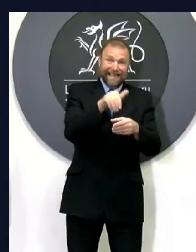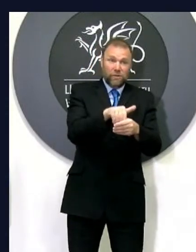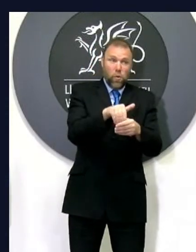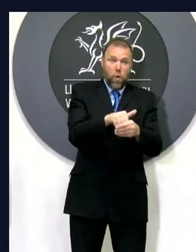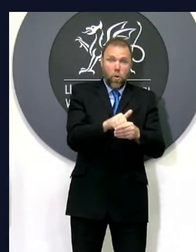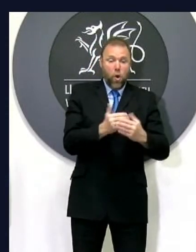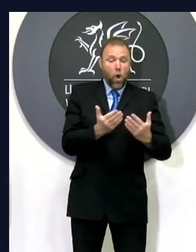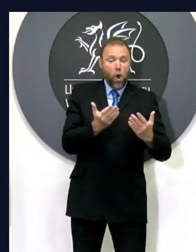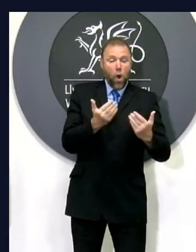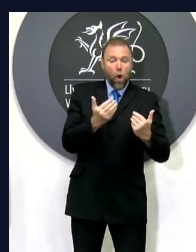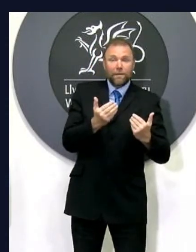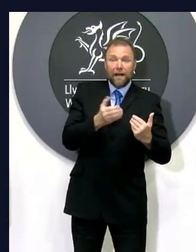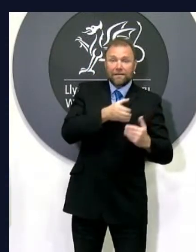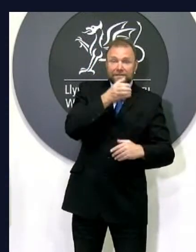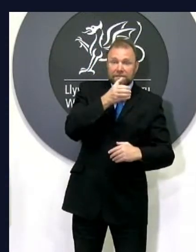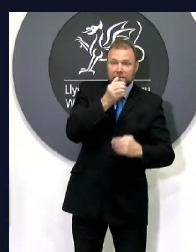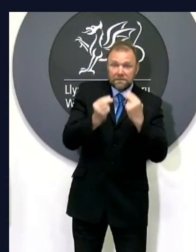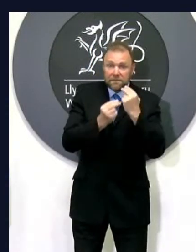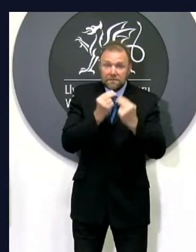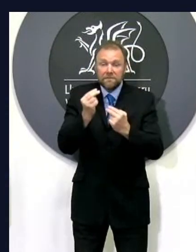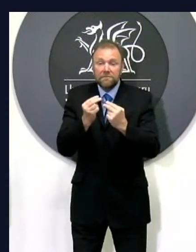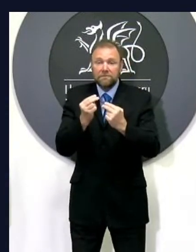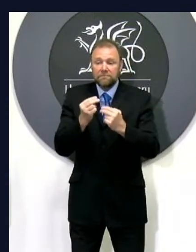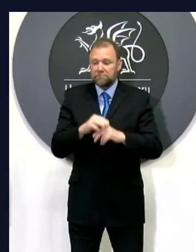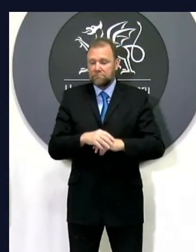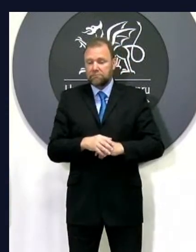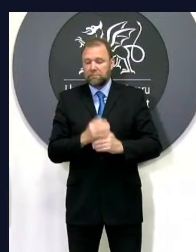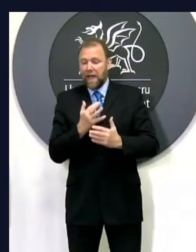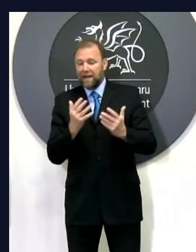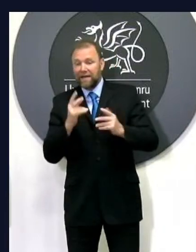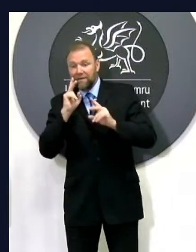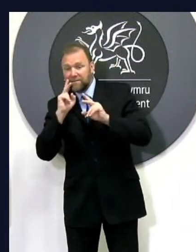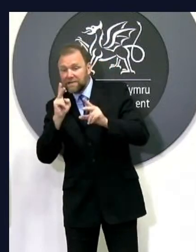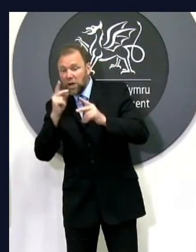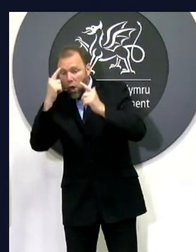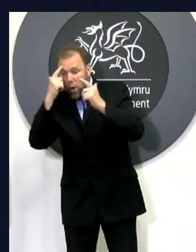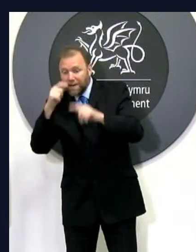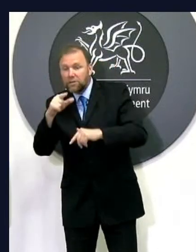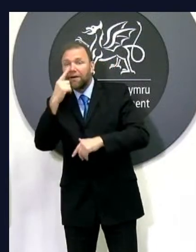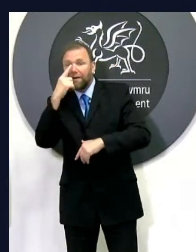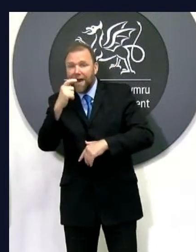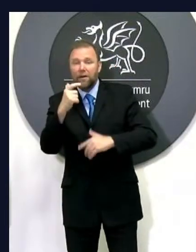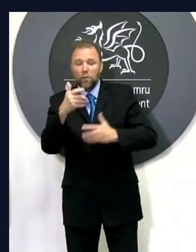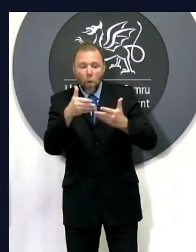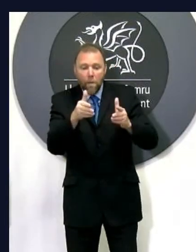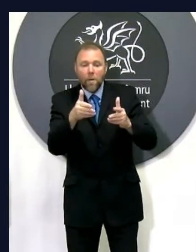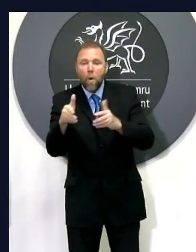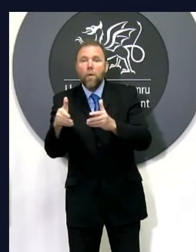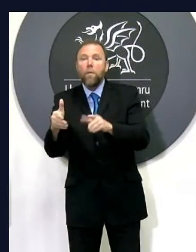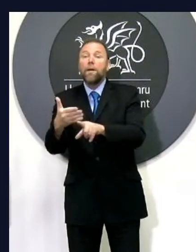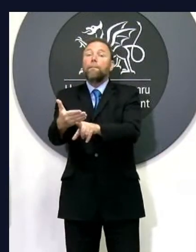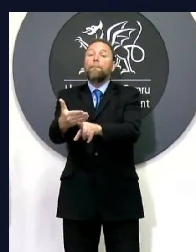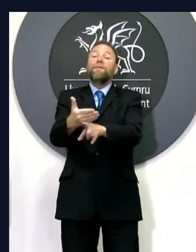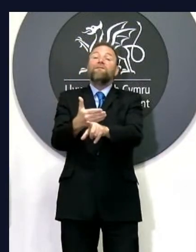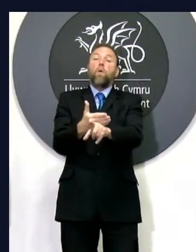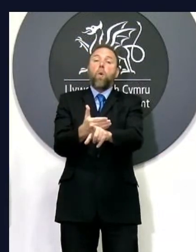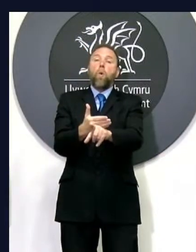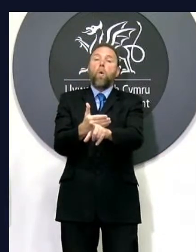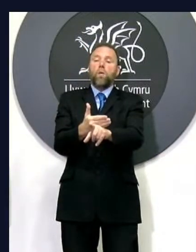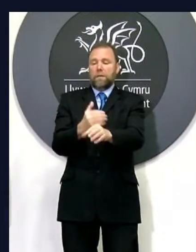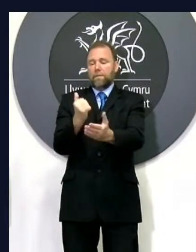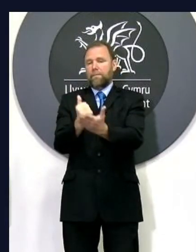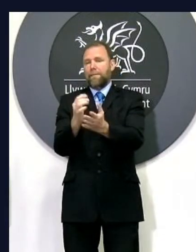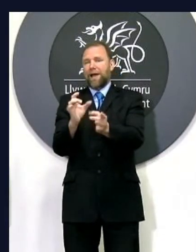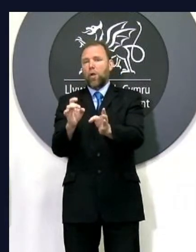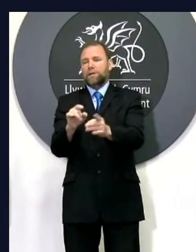and remaining visitor accommodation to be able to reopen ahead of the spring bank holiday at the